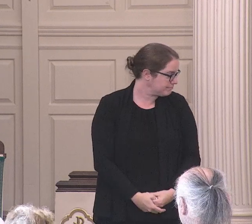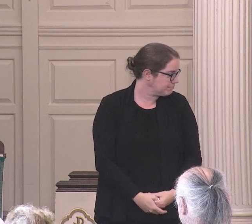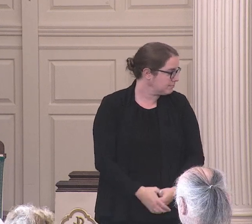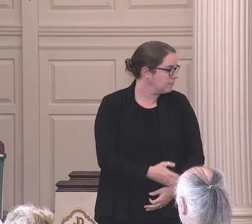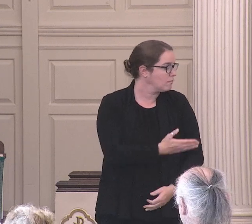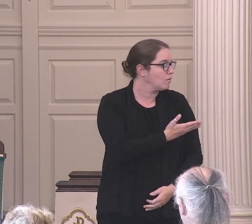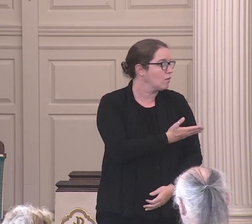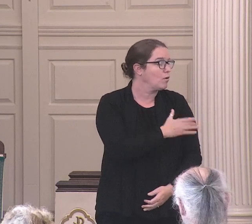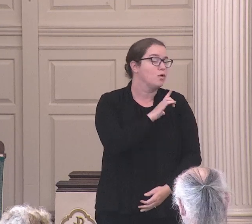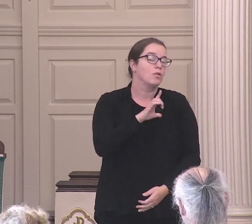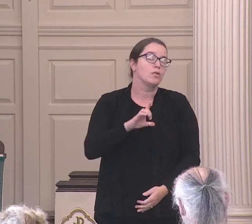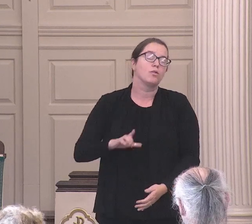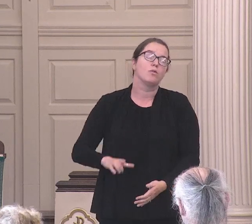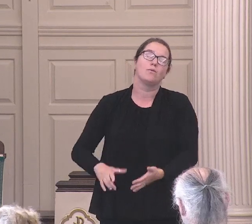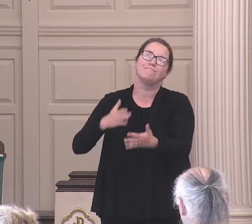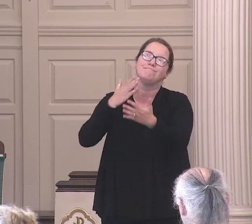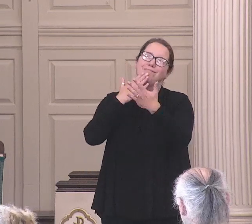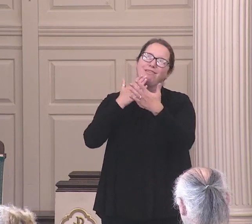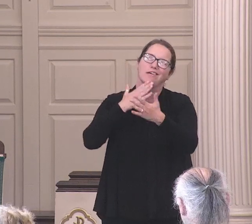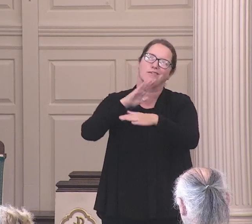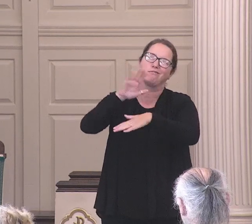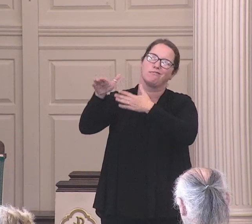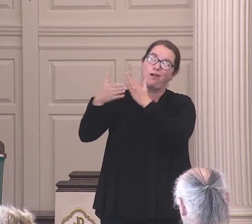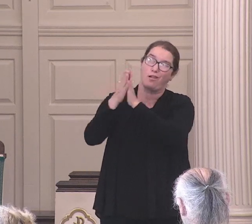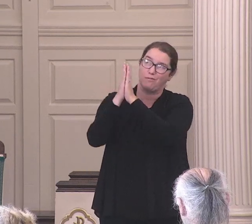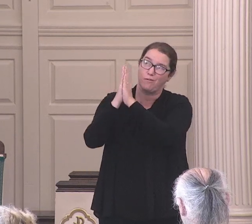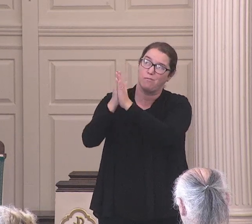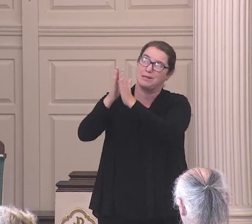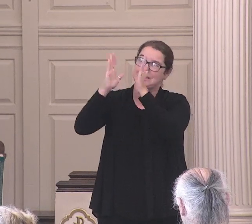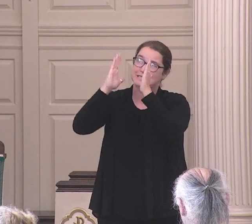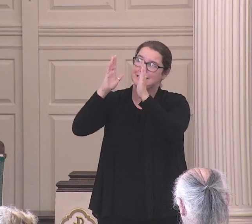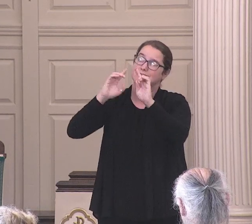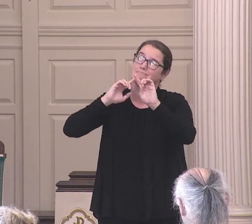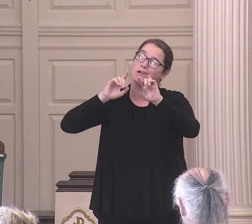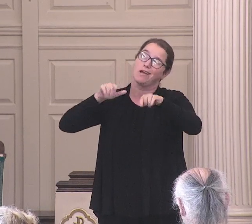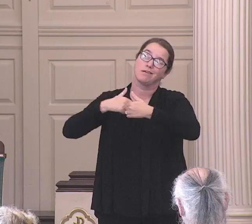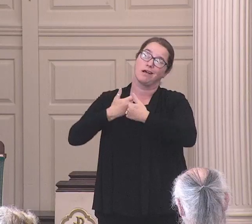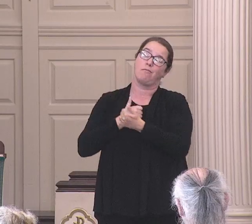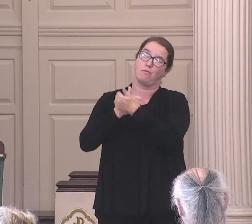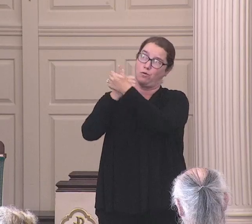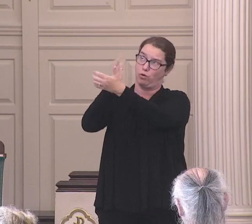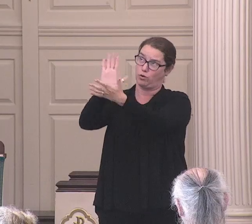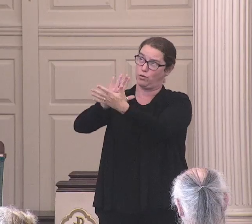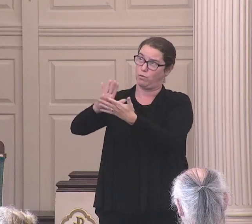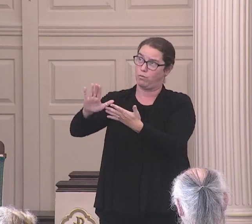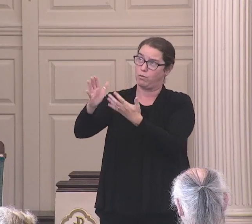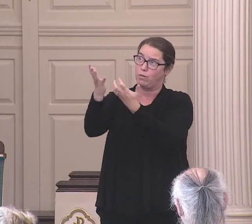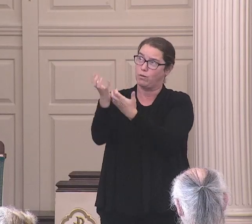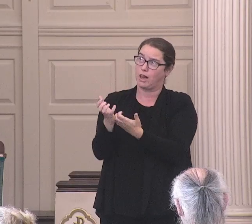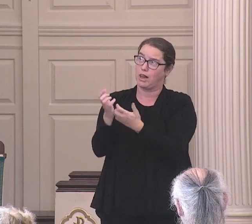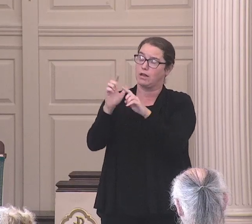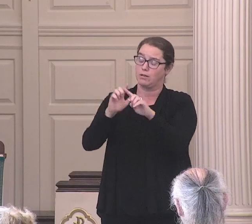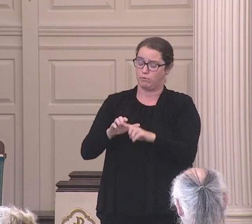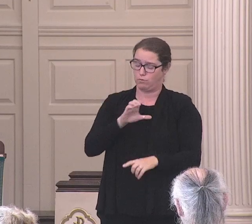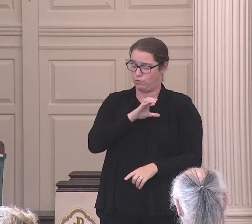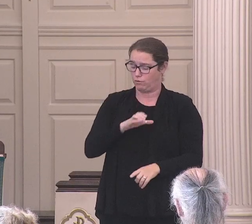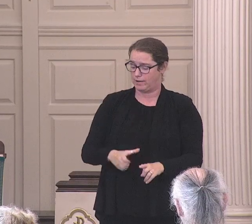We thank you, Lord, for listening to our prayers and answering them according to your holy will, through Christ our Lord.